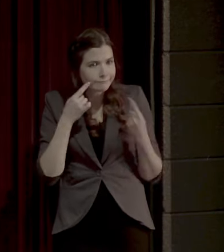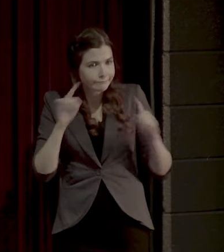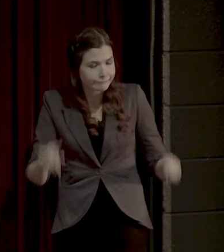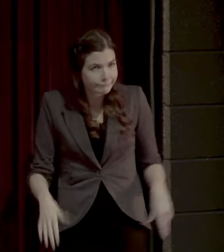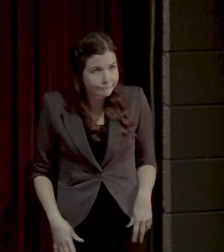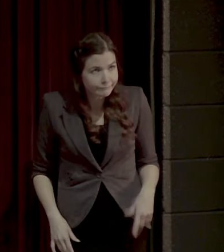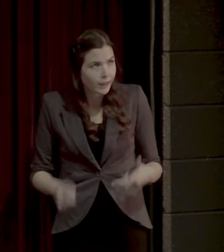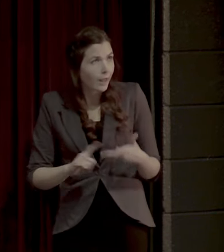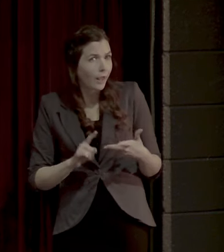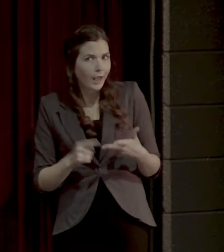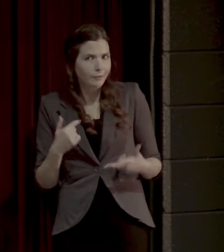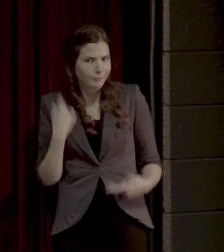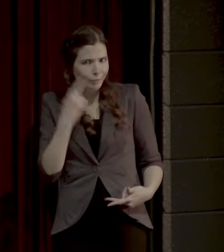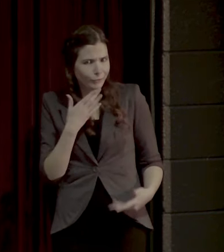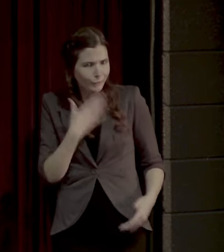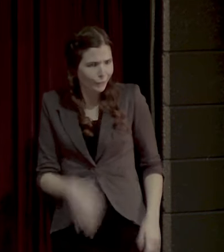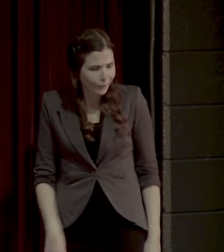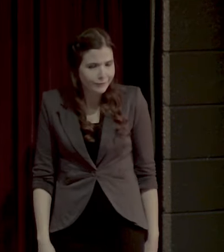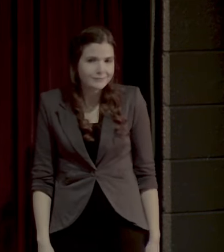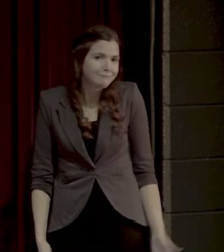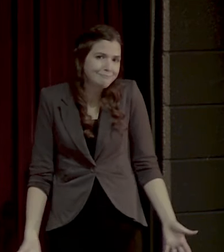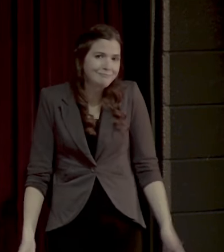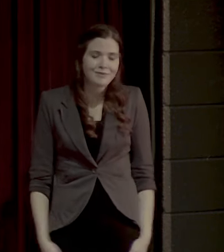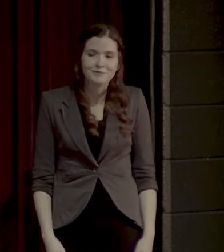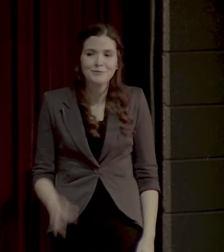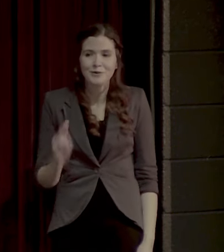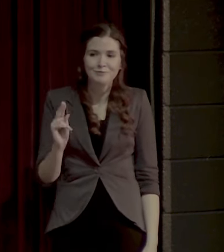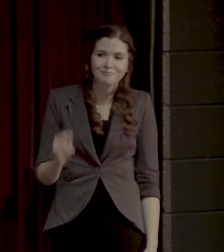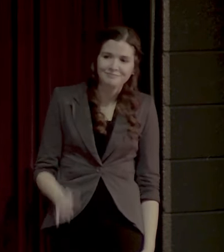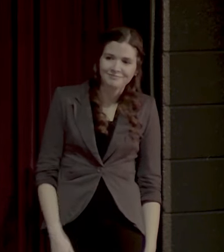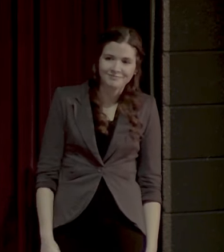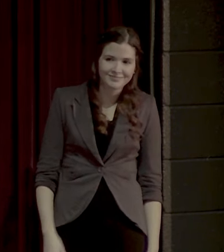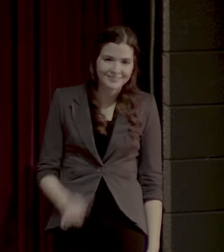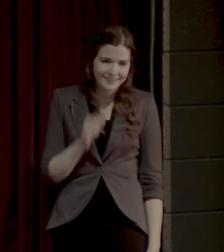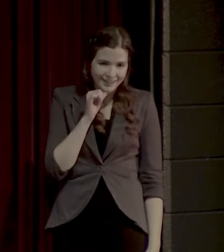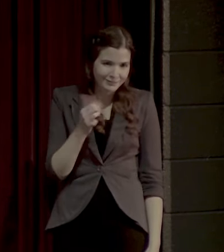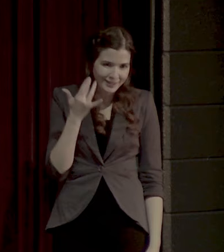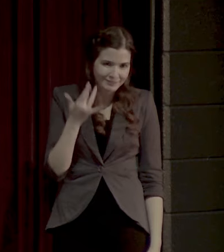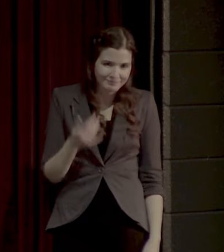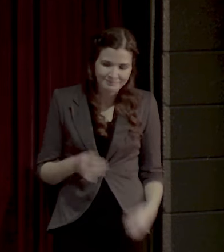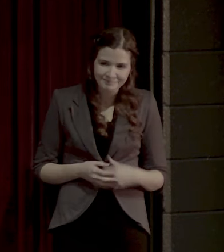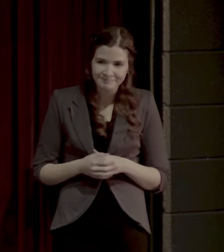successful, maybe so good looking, but no, that's not it.